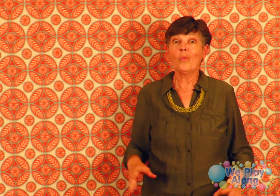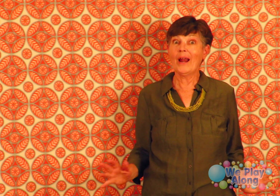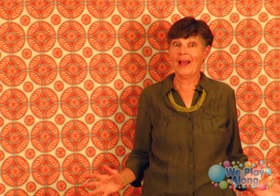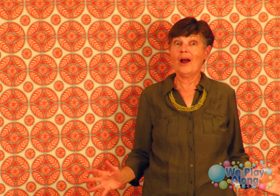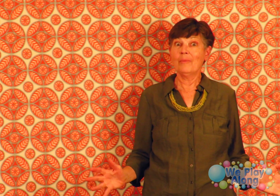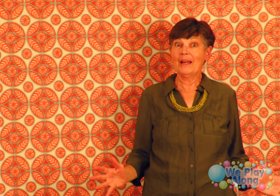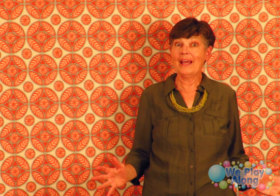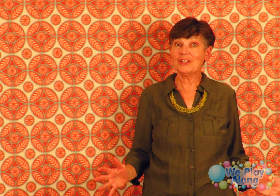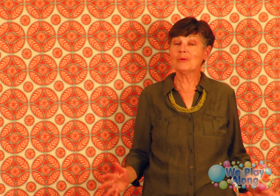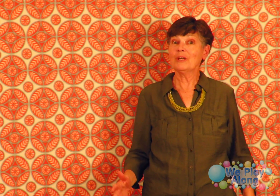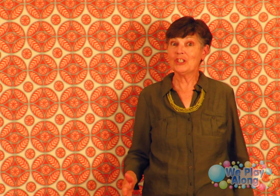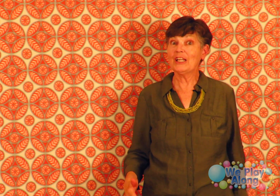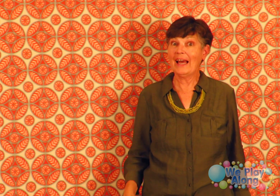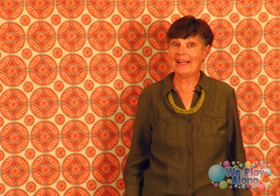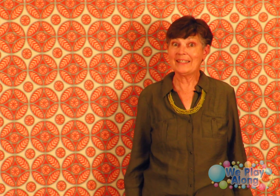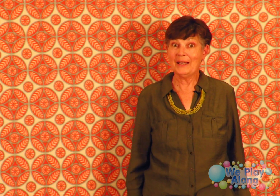what a combination, but she liked it.